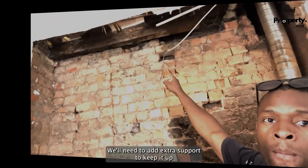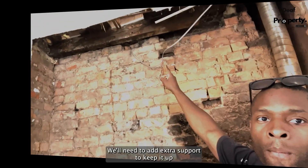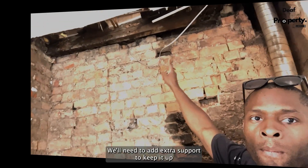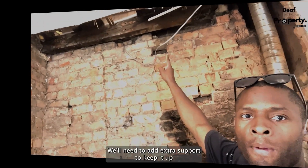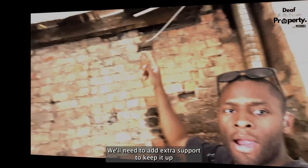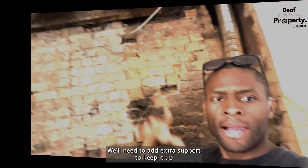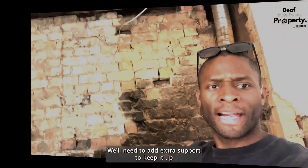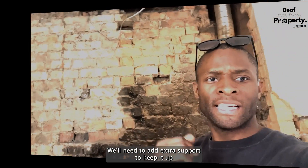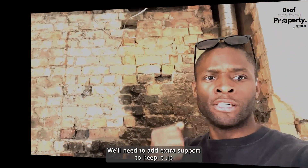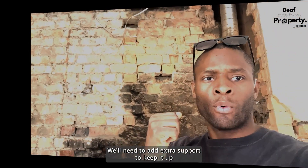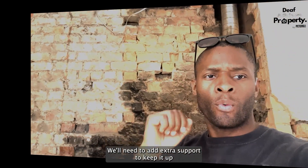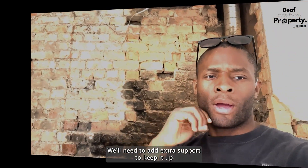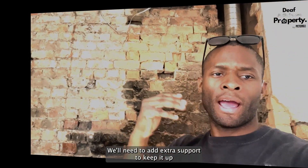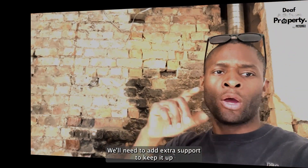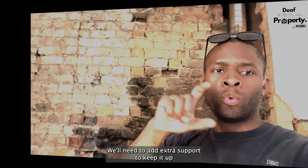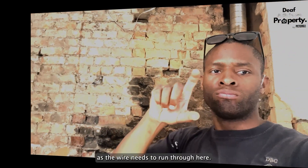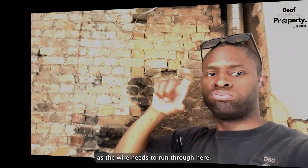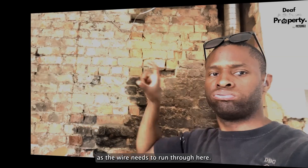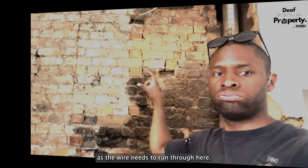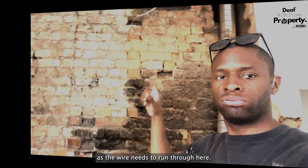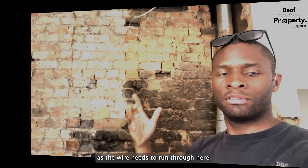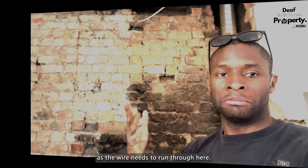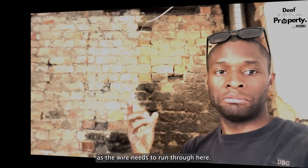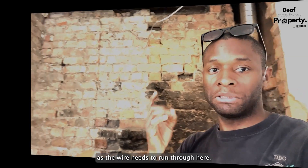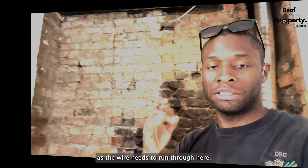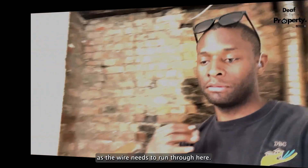We'll need to add extra support to keep it up as the wire needs to run through here.